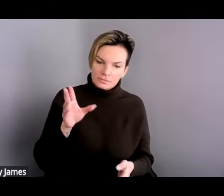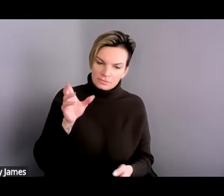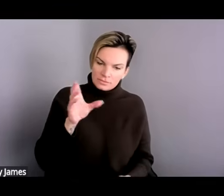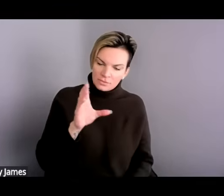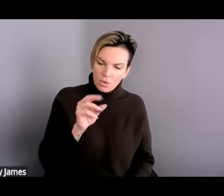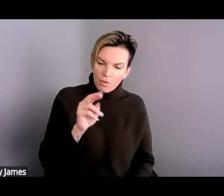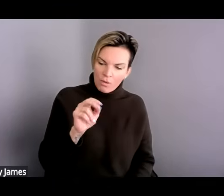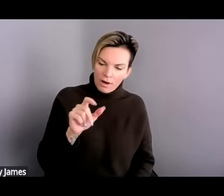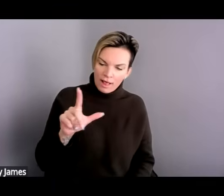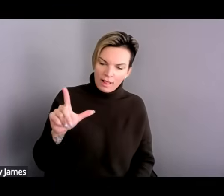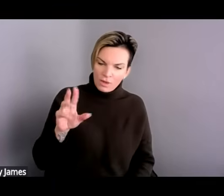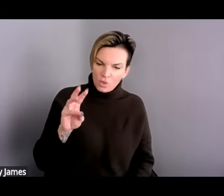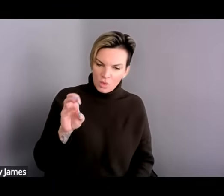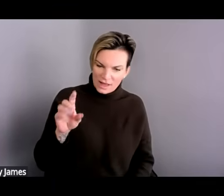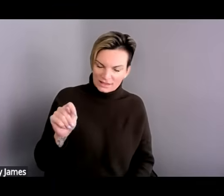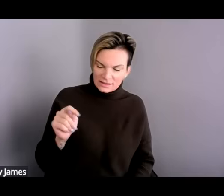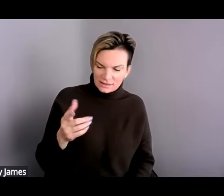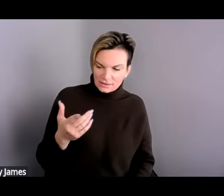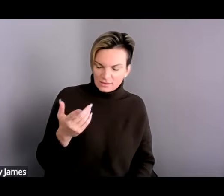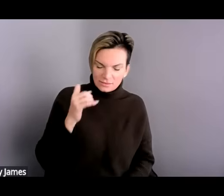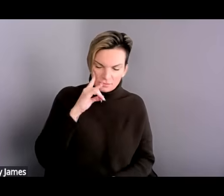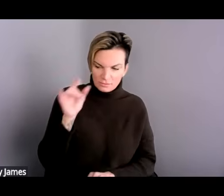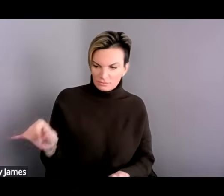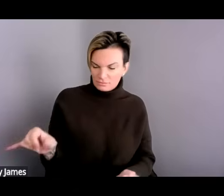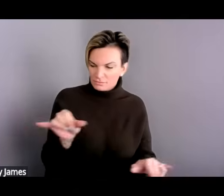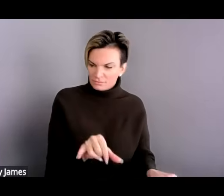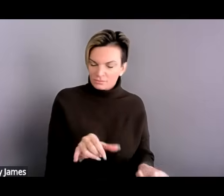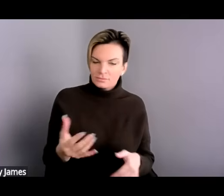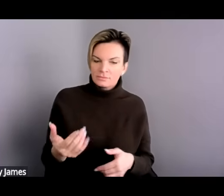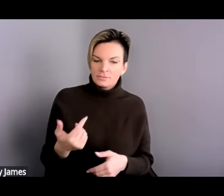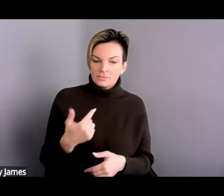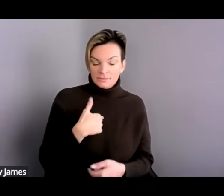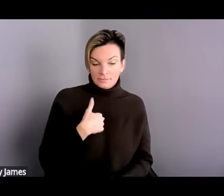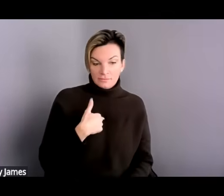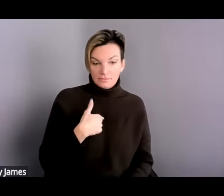is I'm concerned that